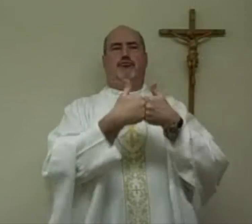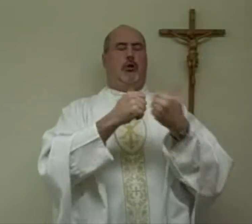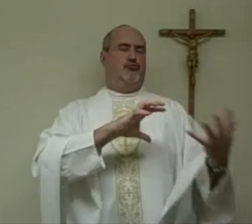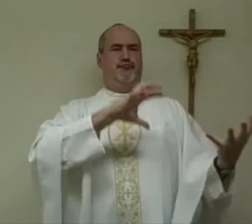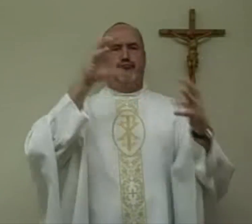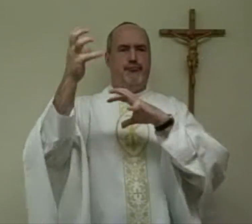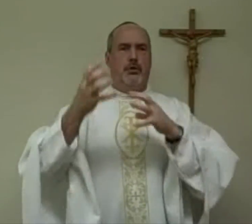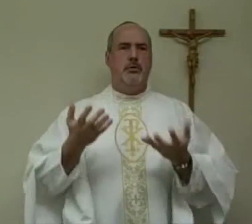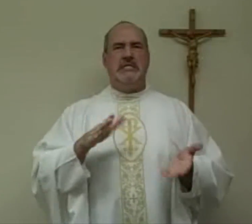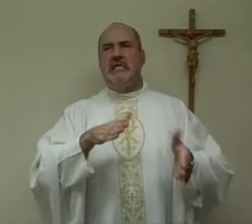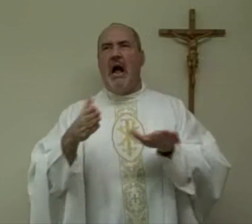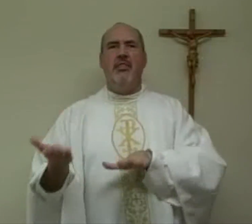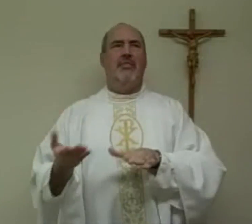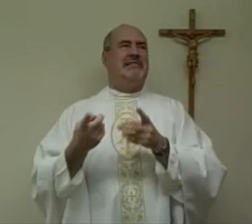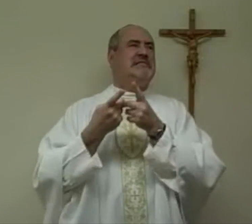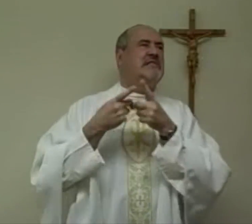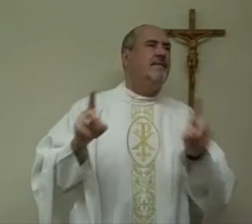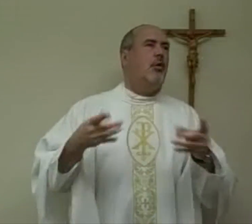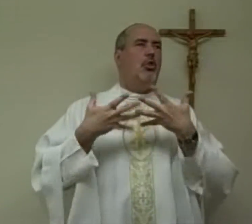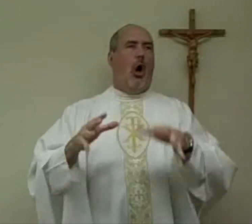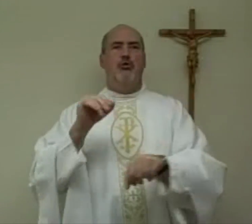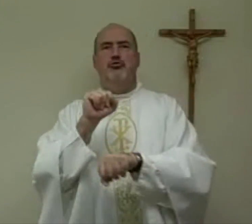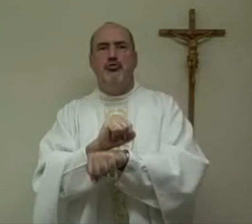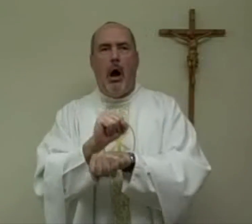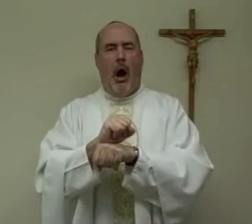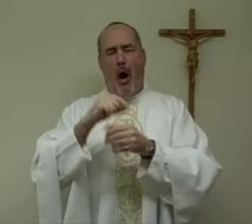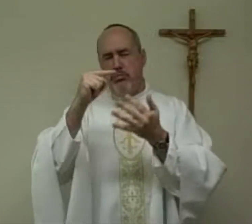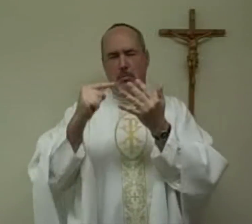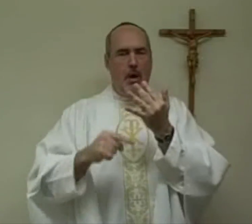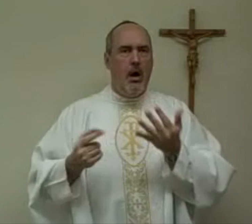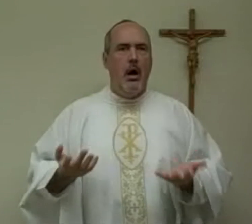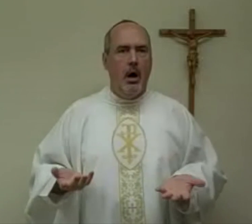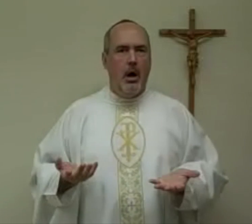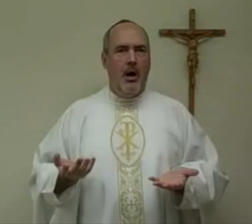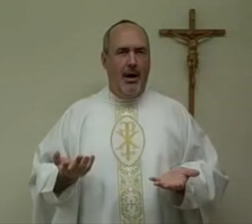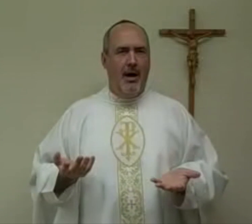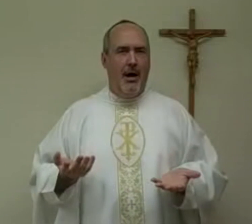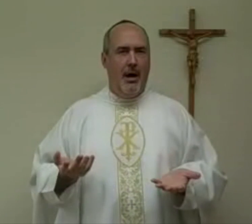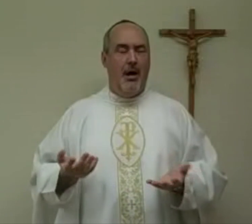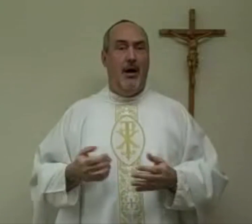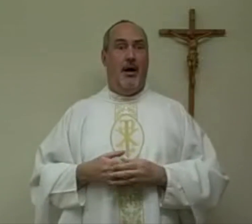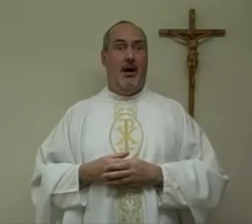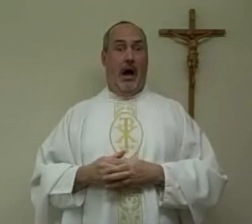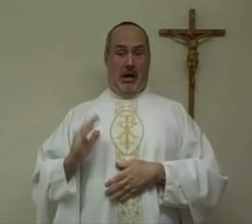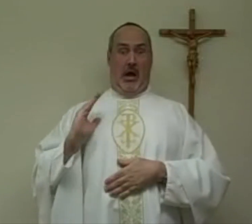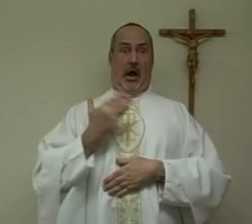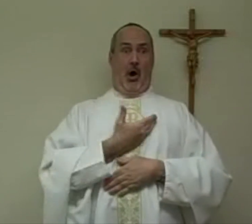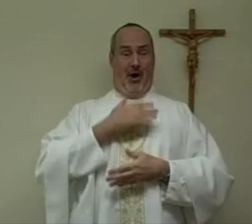many Christians may have that same experience when they go through challenges, a divorce, a death, or any type of challenge.